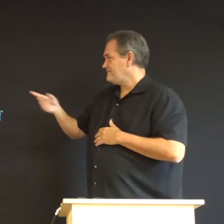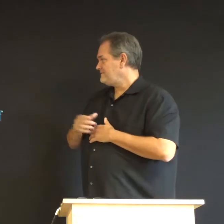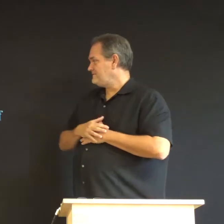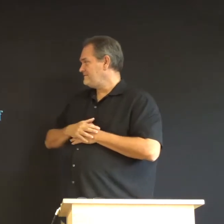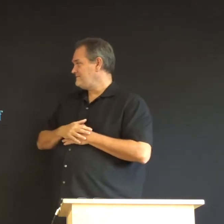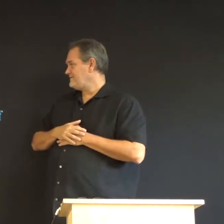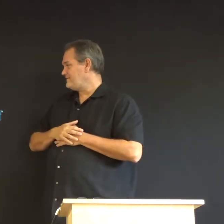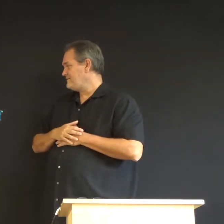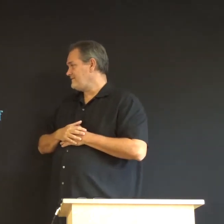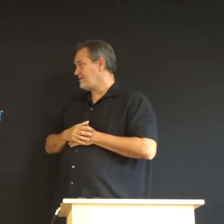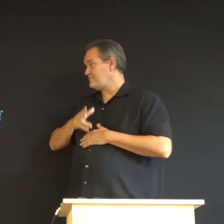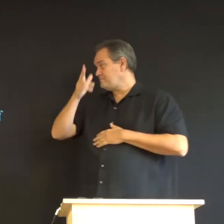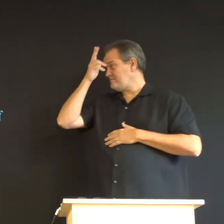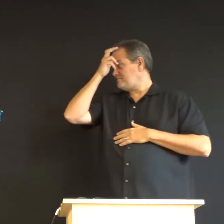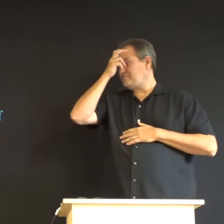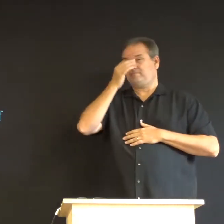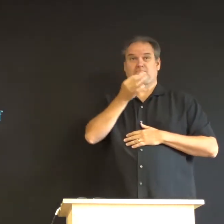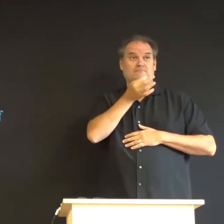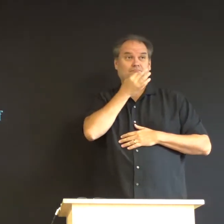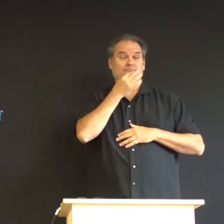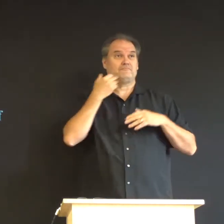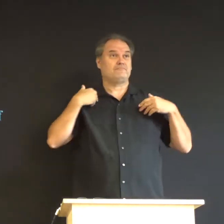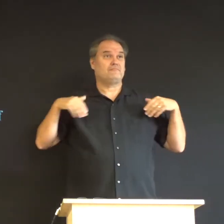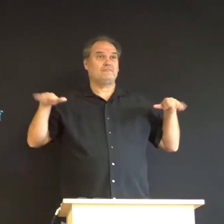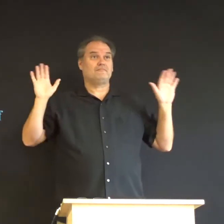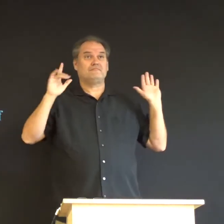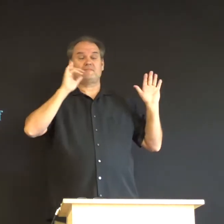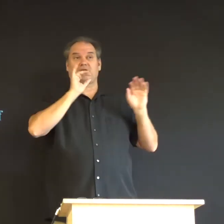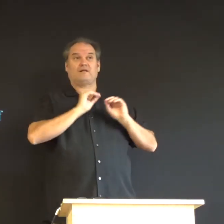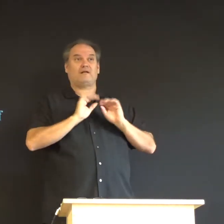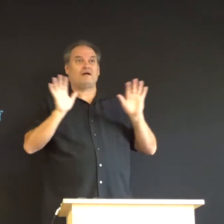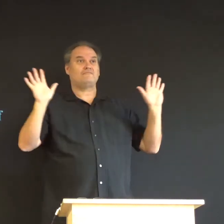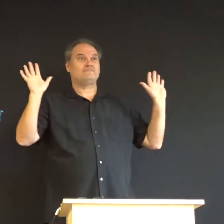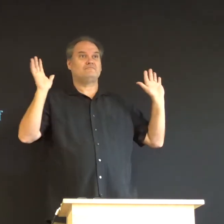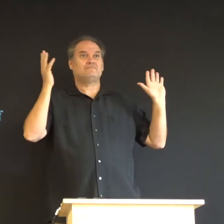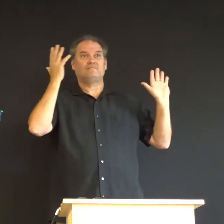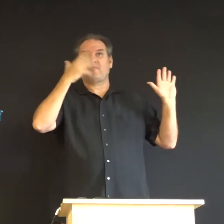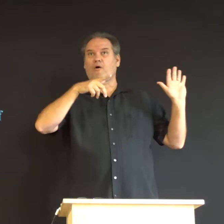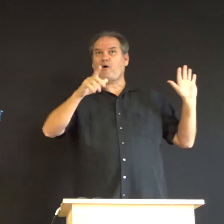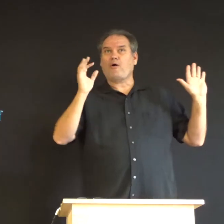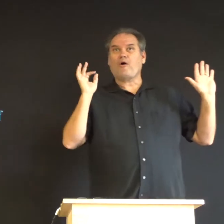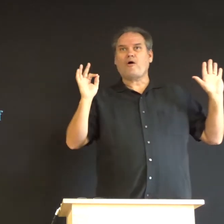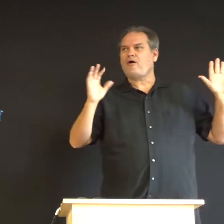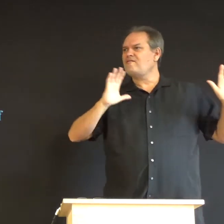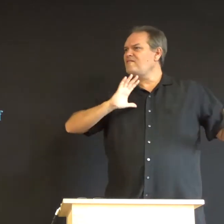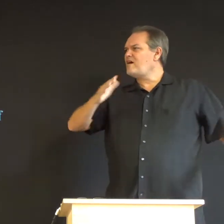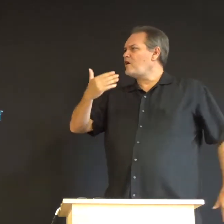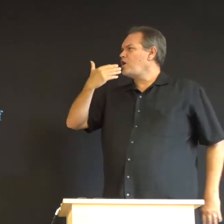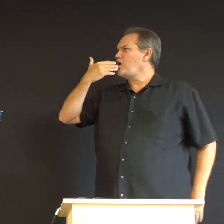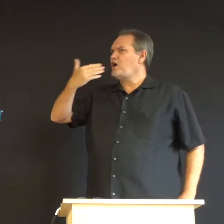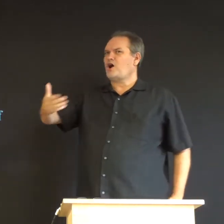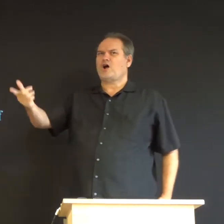There's a verse that tells us. There's no wonder. Satan disguises himself as an angel of